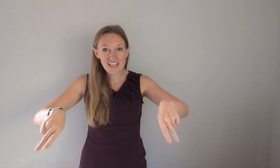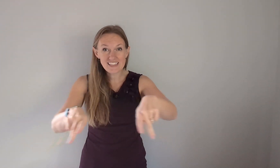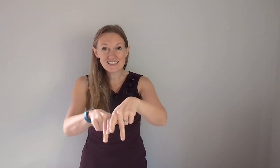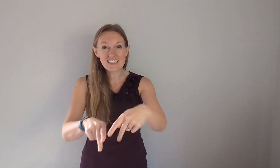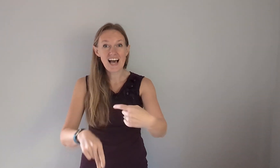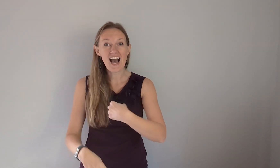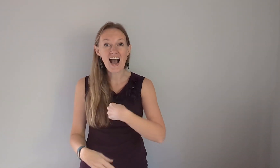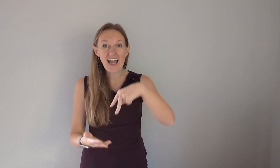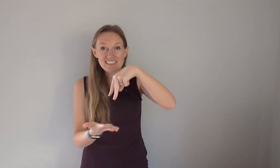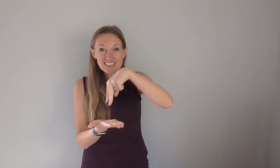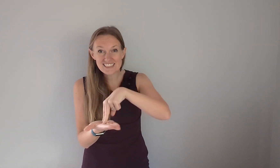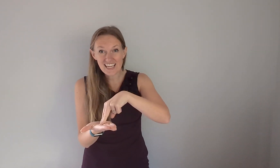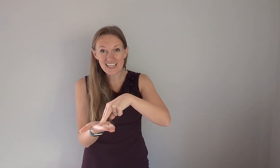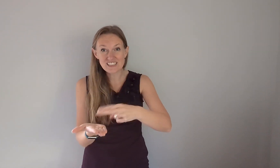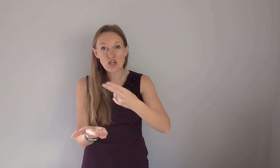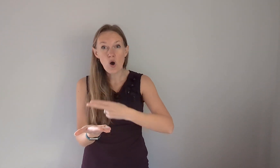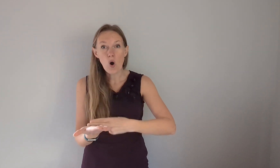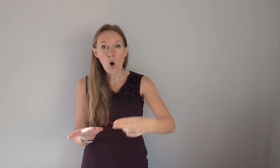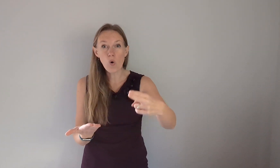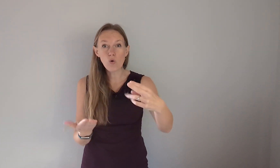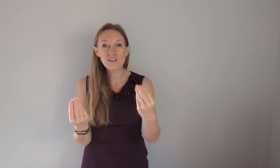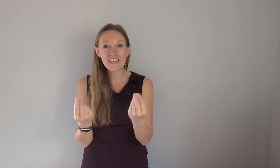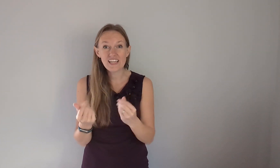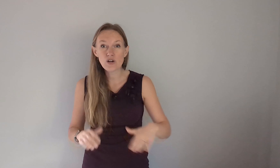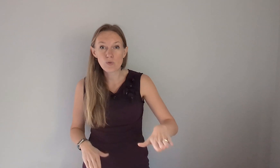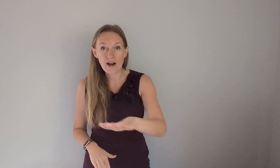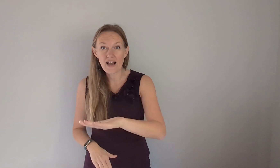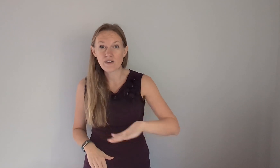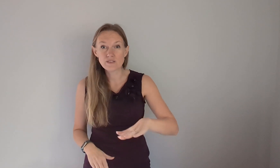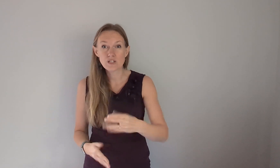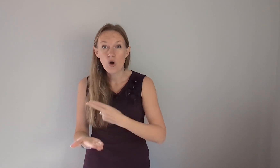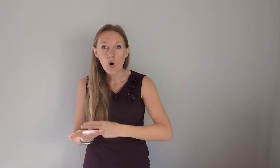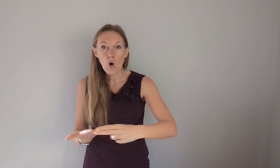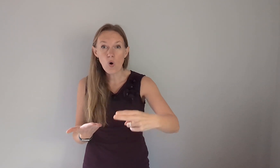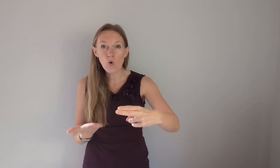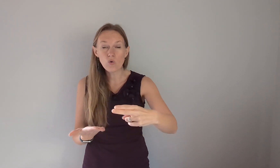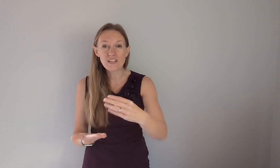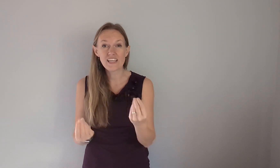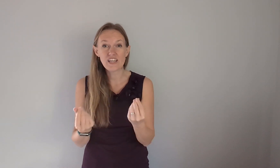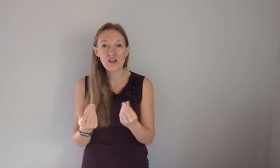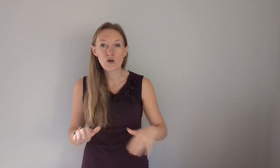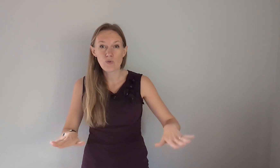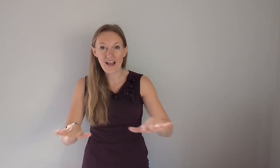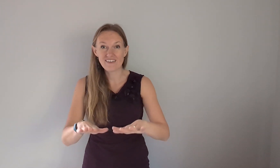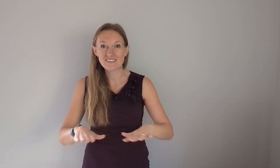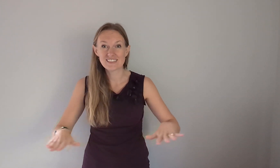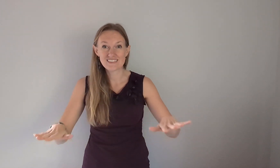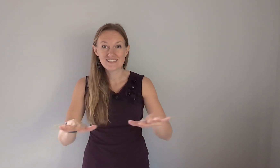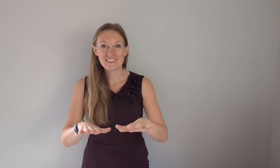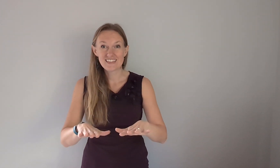place I stand, holy ground, holy ground.